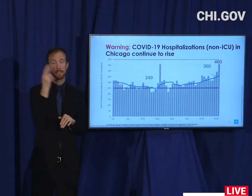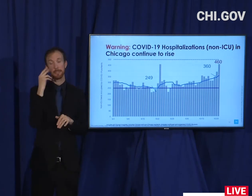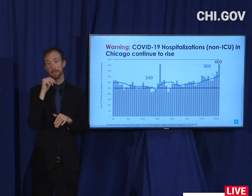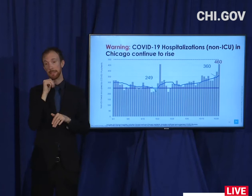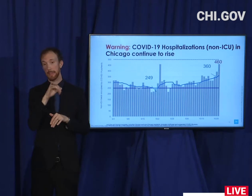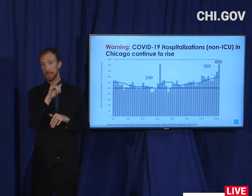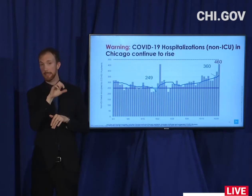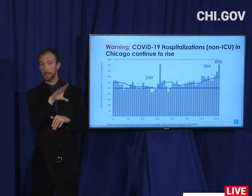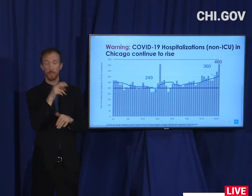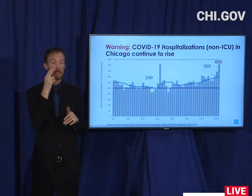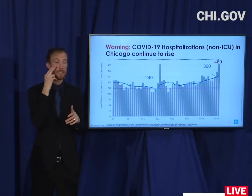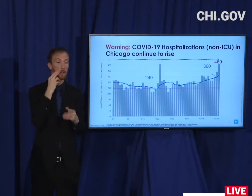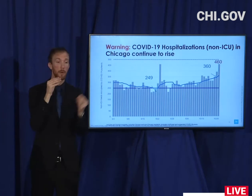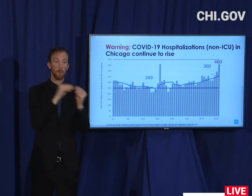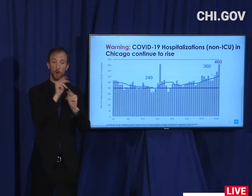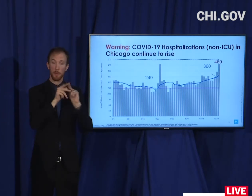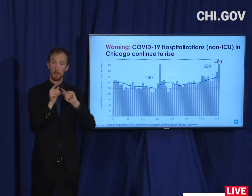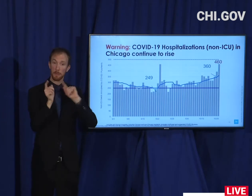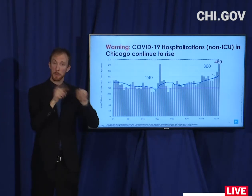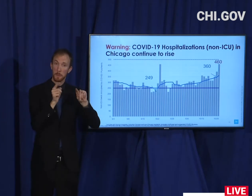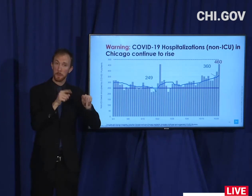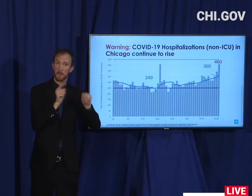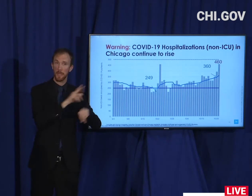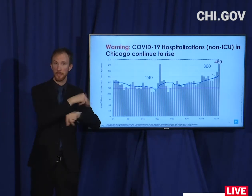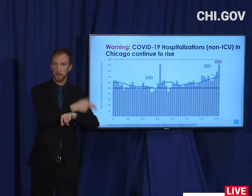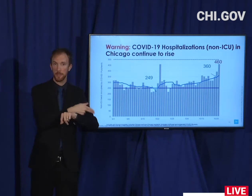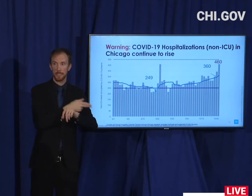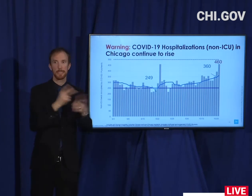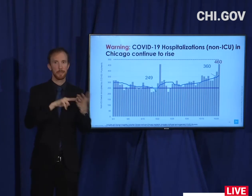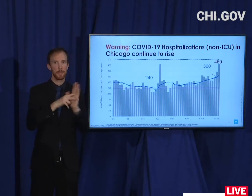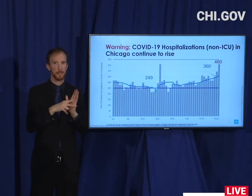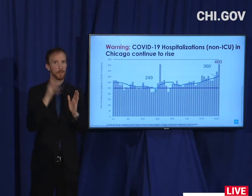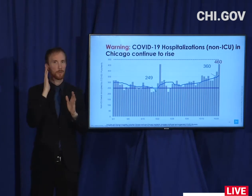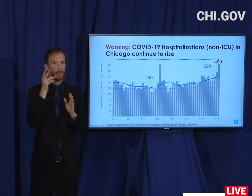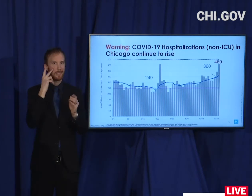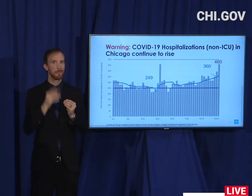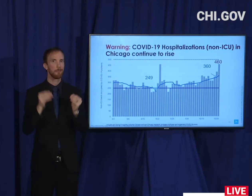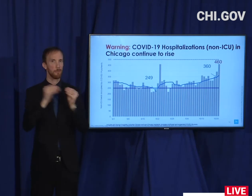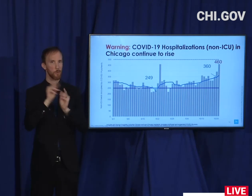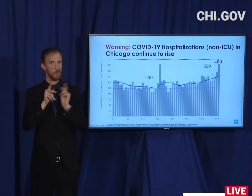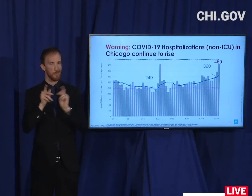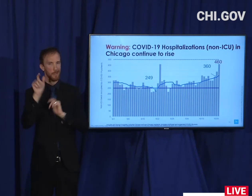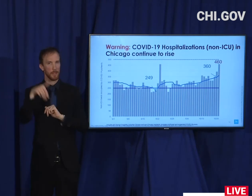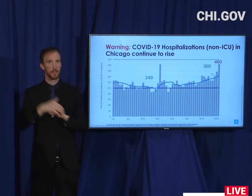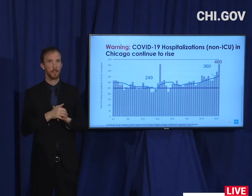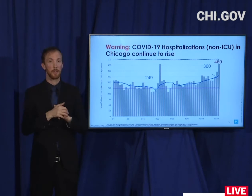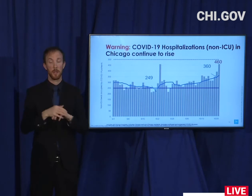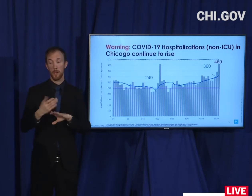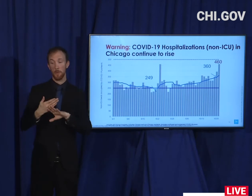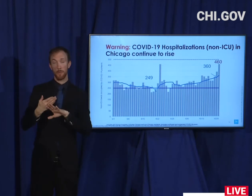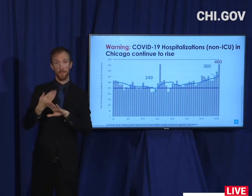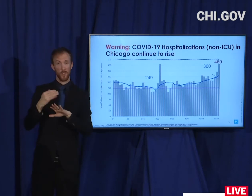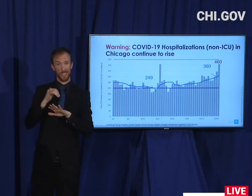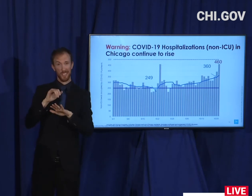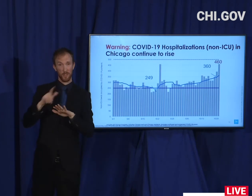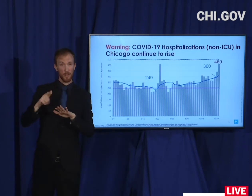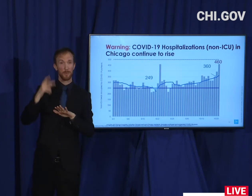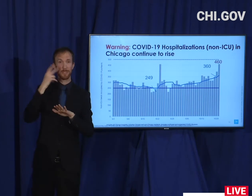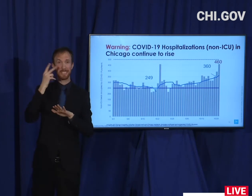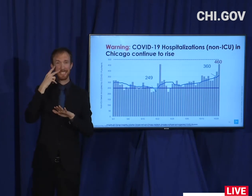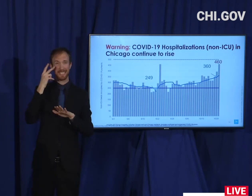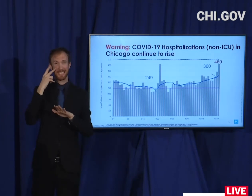increase, we know there's more to come. People probably saw that across Illinois, we broke the record, unfortunately, for deaths